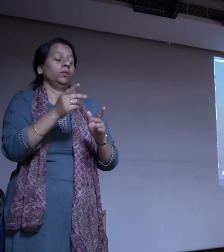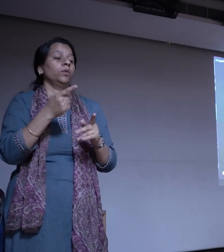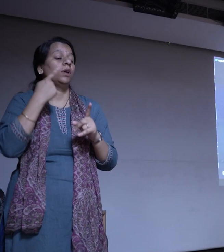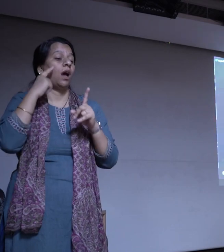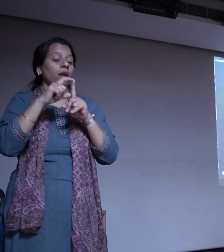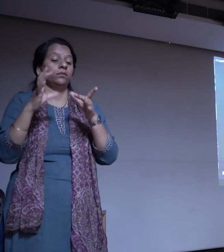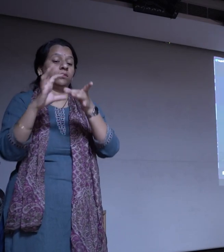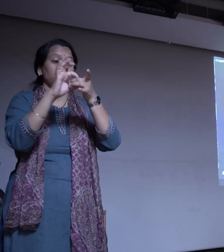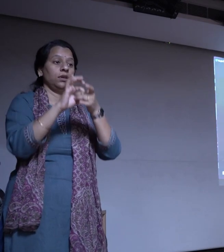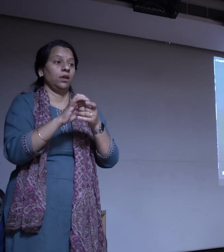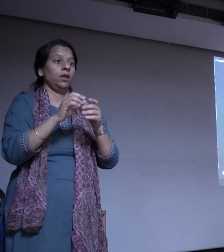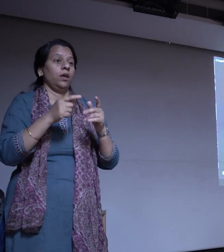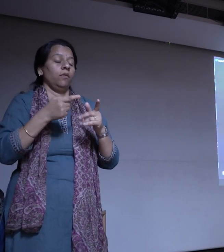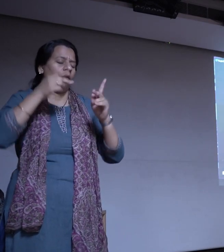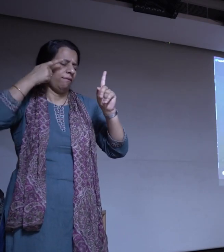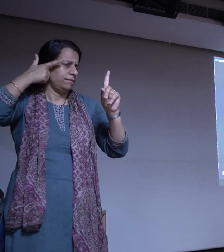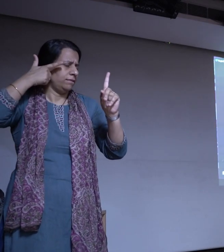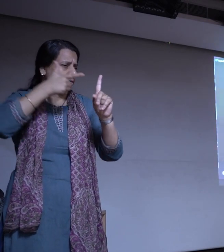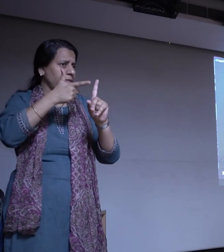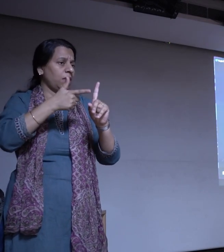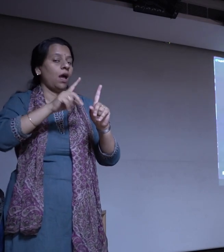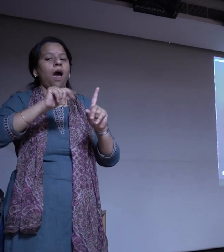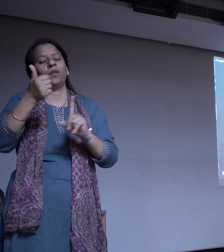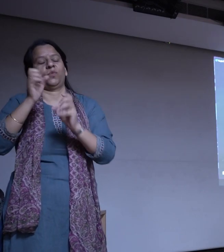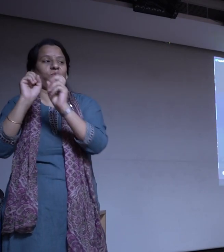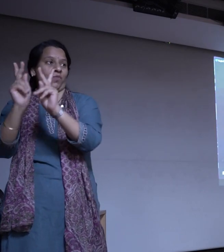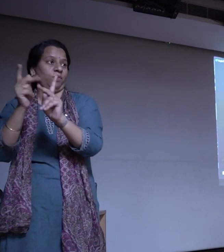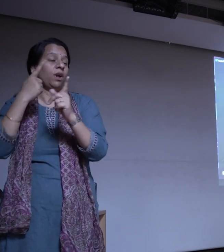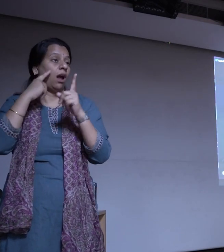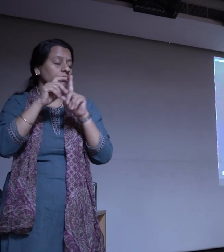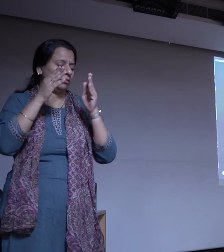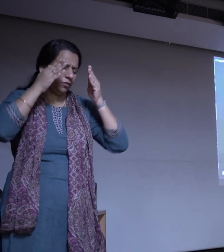ID Dev maximum even more than other fields